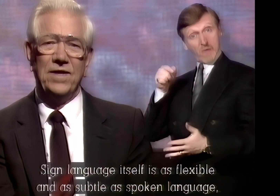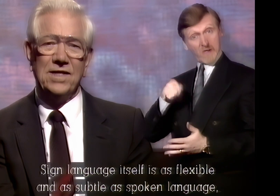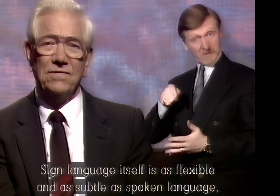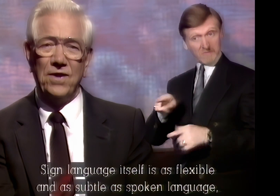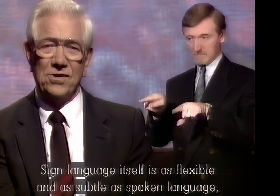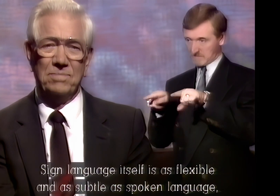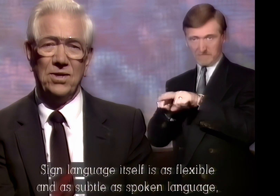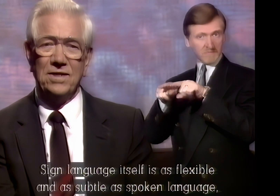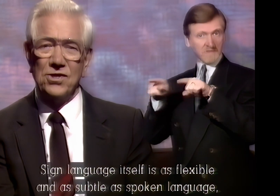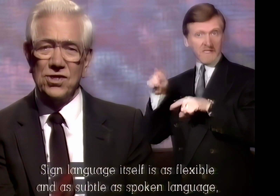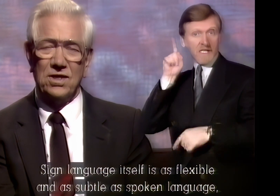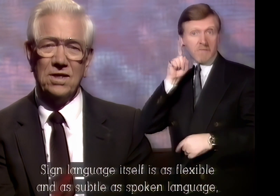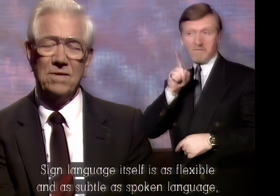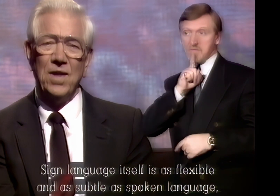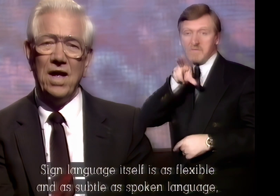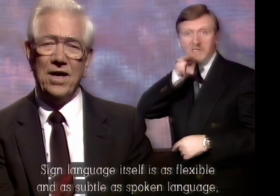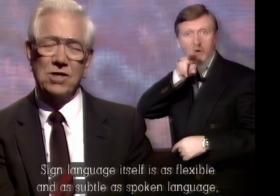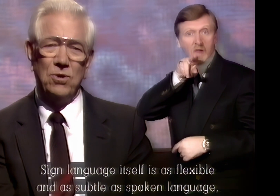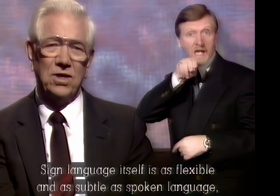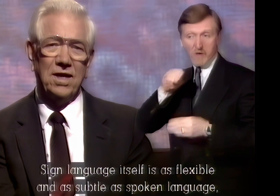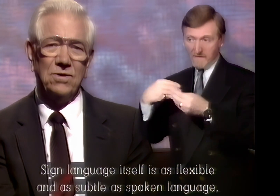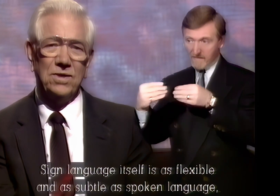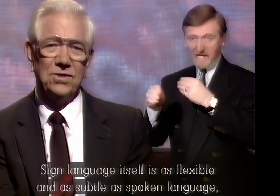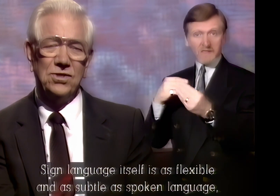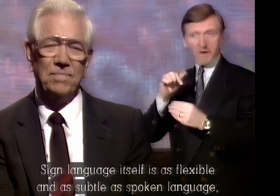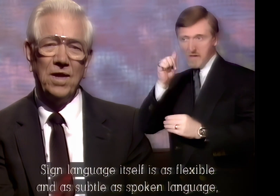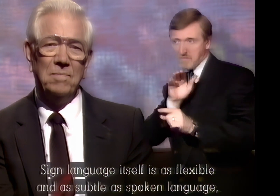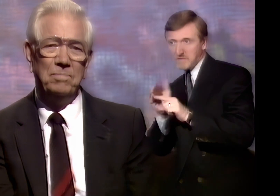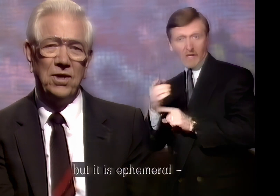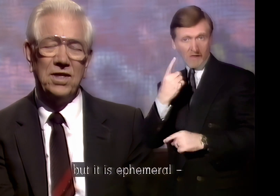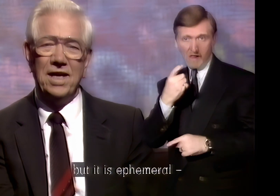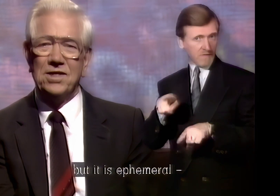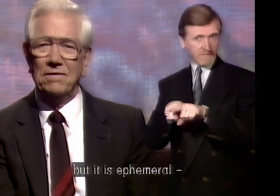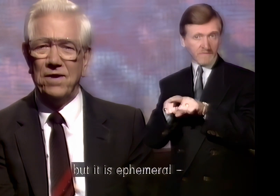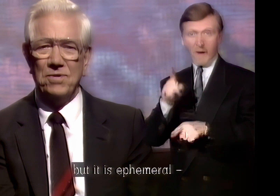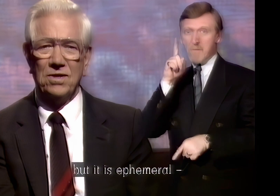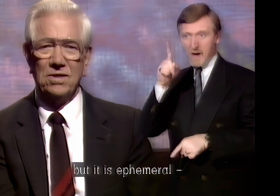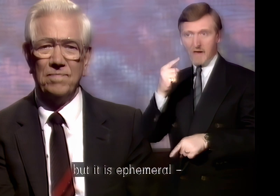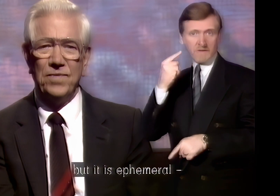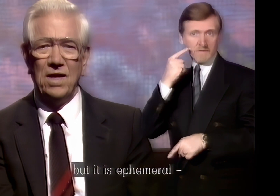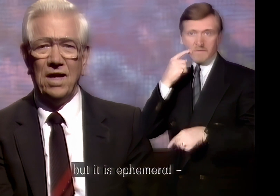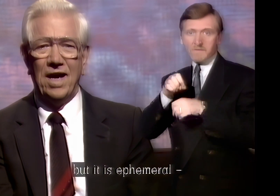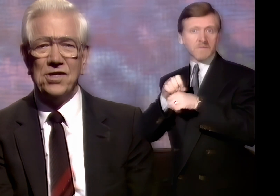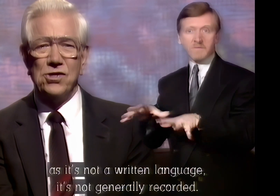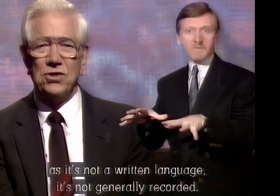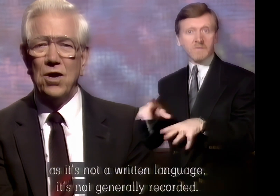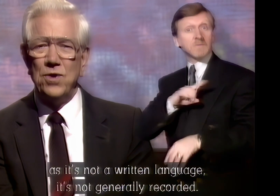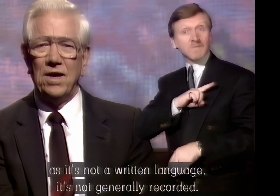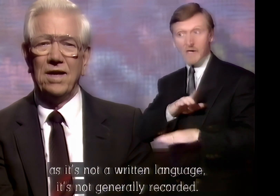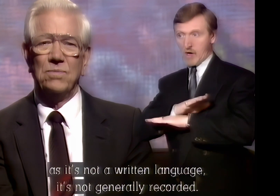as flexible and as subtle as spoken language, but it's ephemeral. As it's not a written